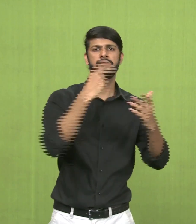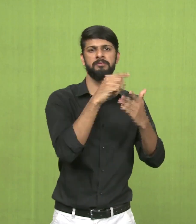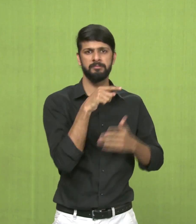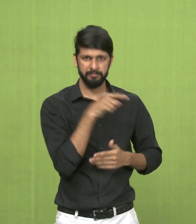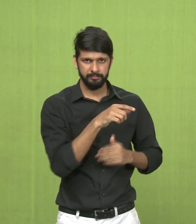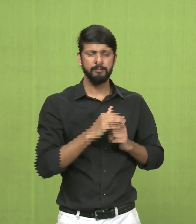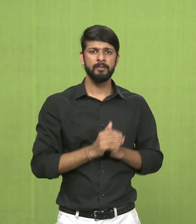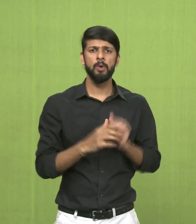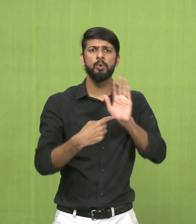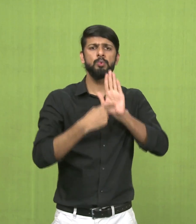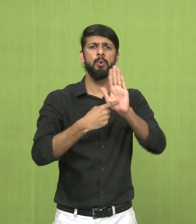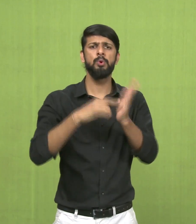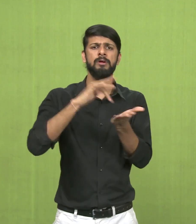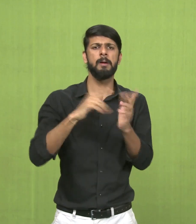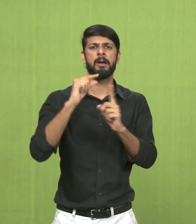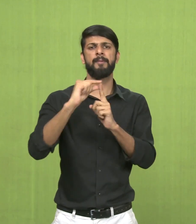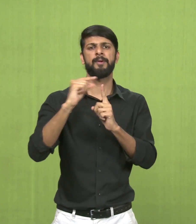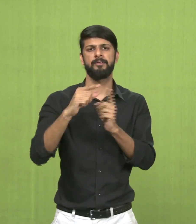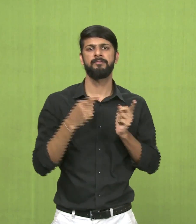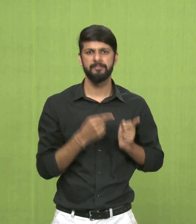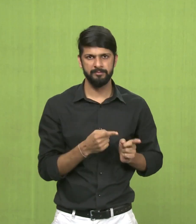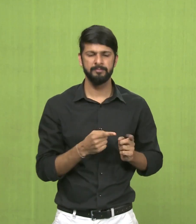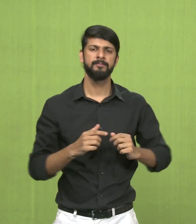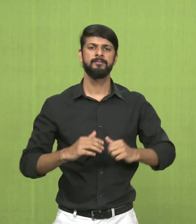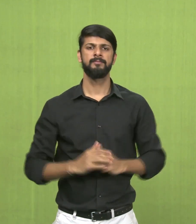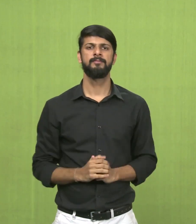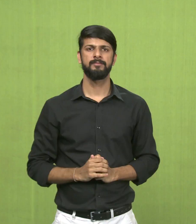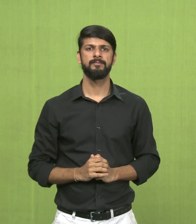one of the famous landscape artists, and the collection is private.